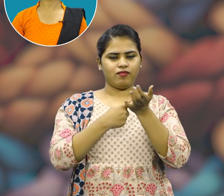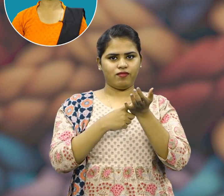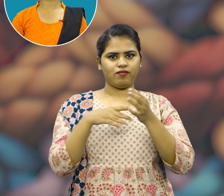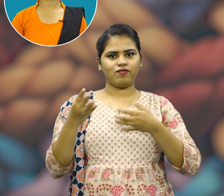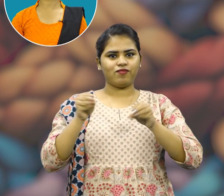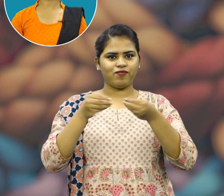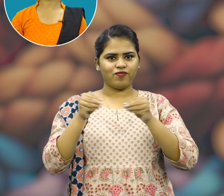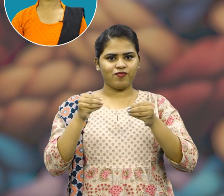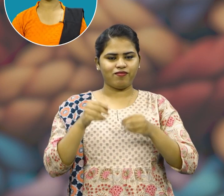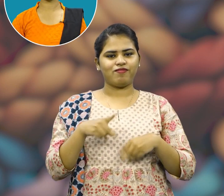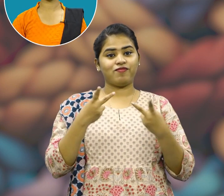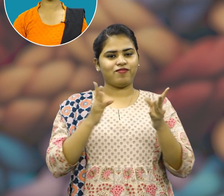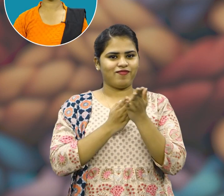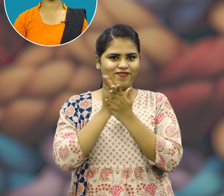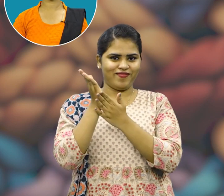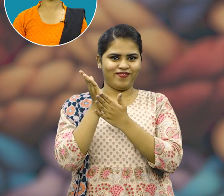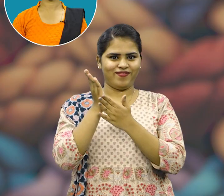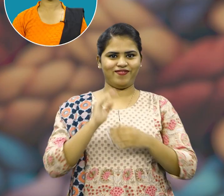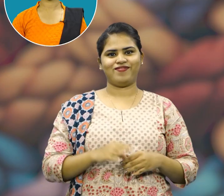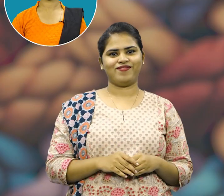with some different manner.